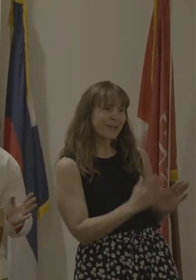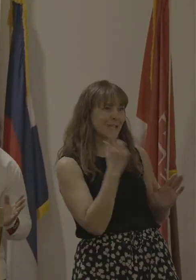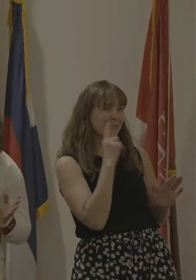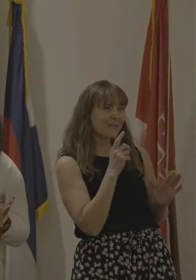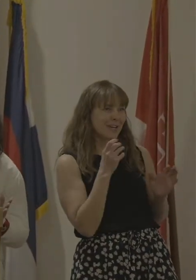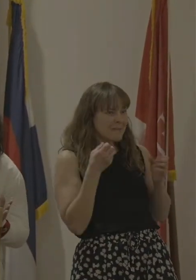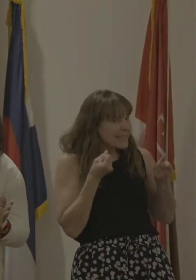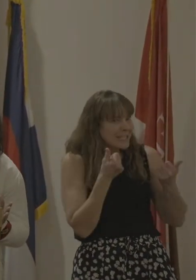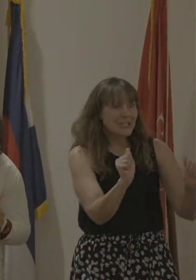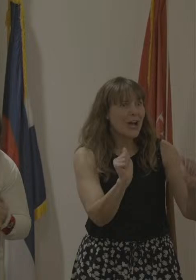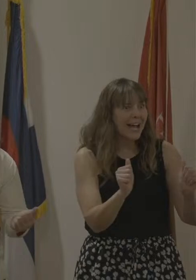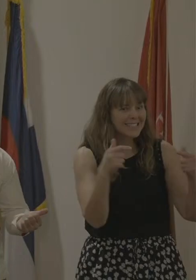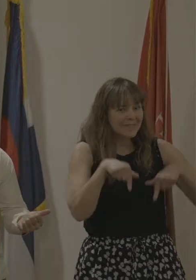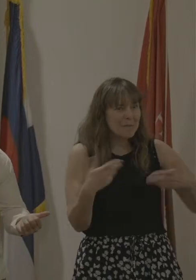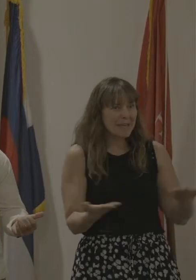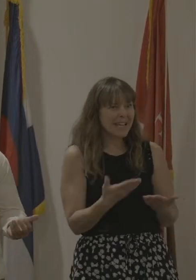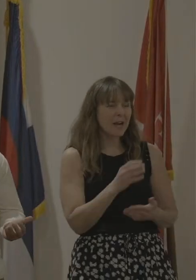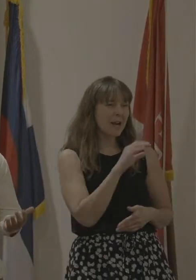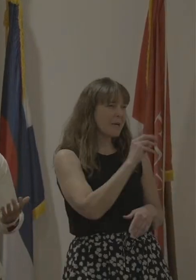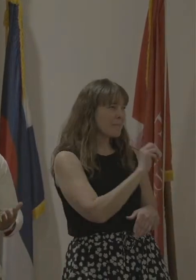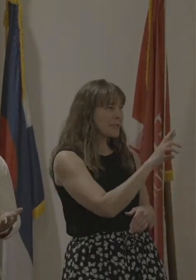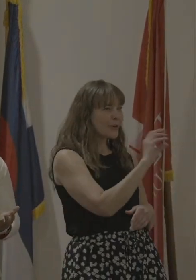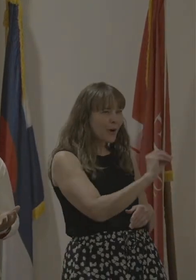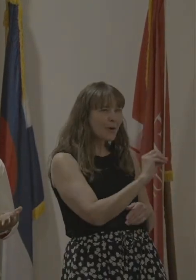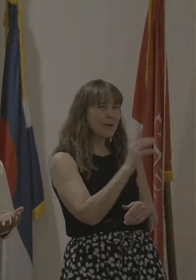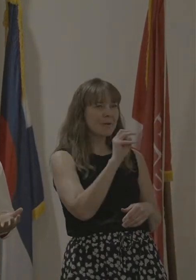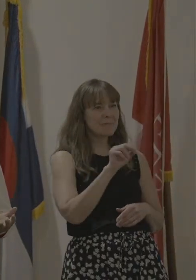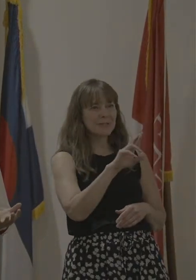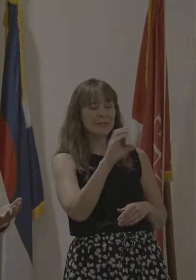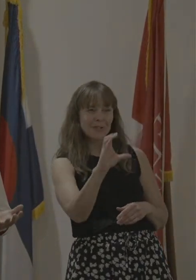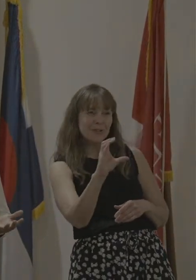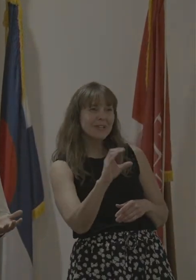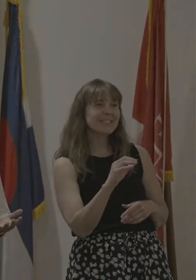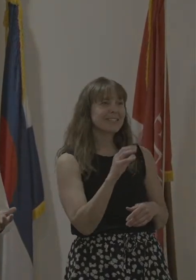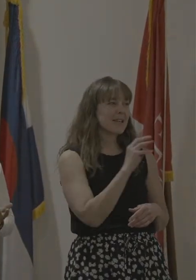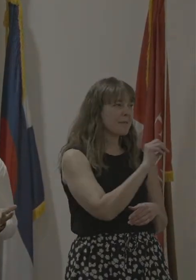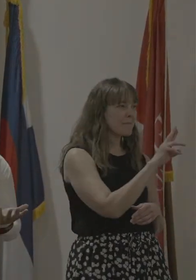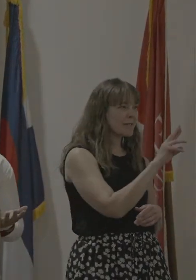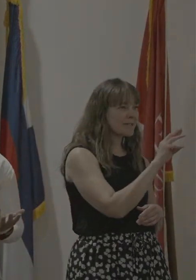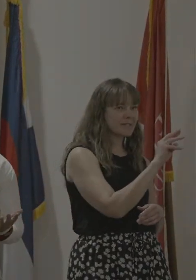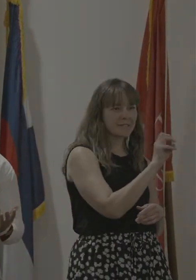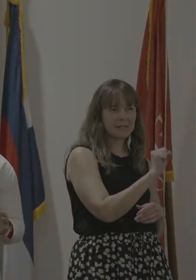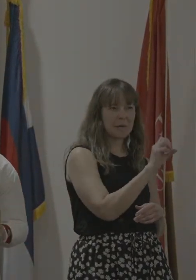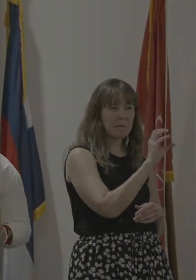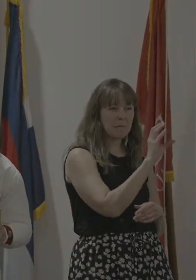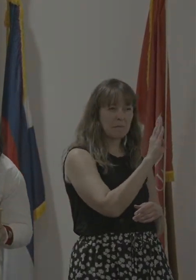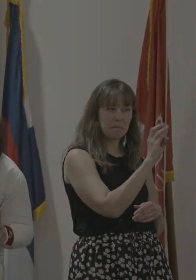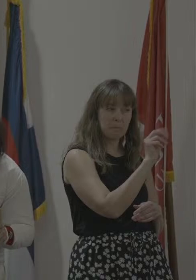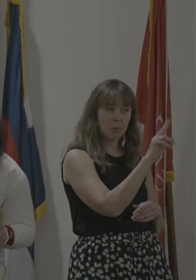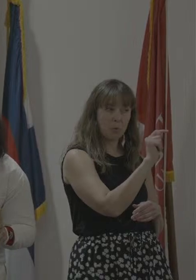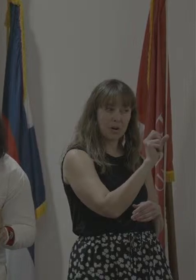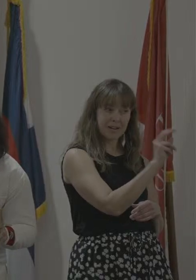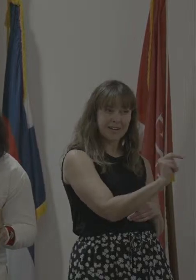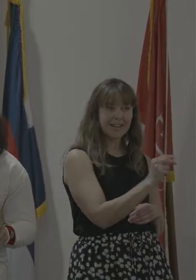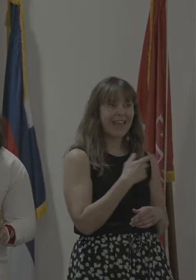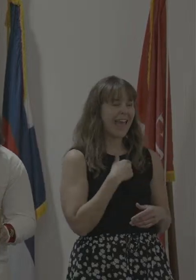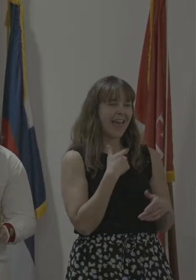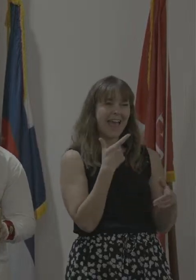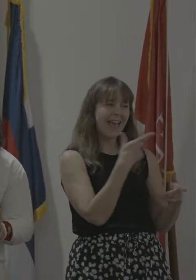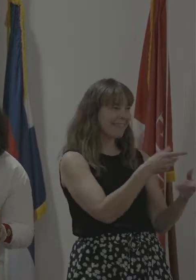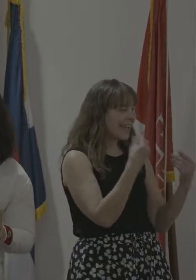me the shot to even be here. Mr. Odenall, Mr. Kunis, Ms. Morton, they gave me the shot, and I just took it and ran with